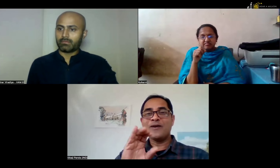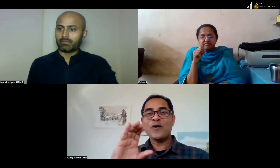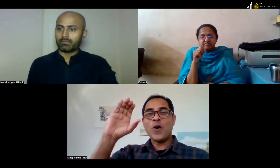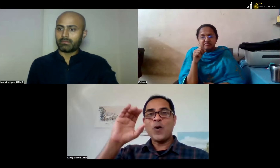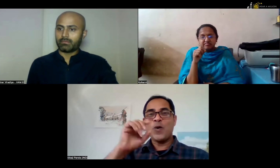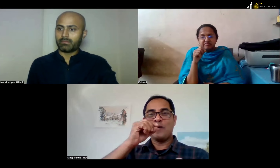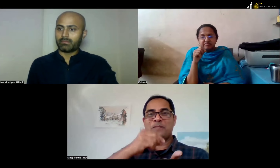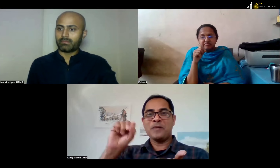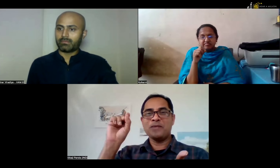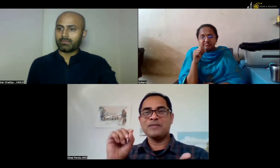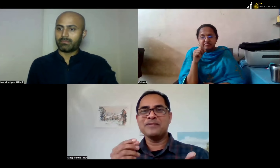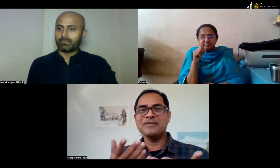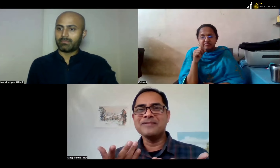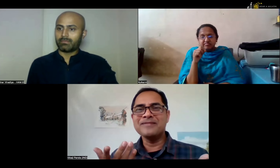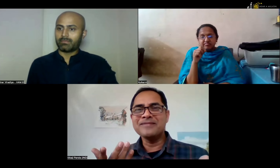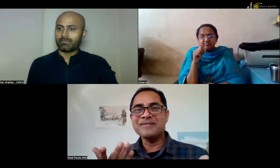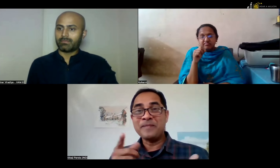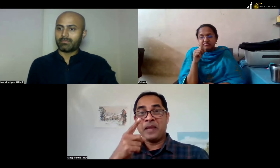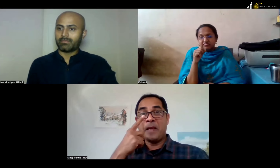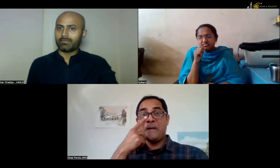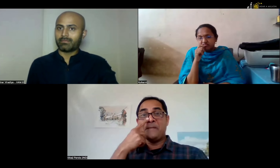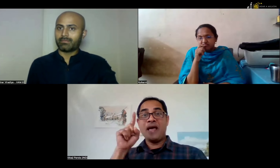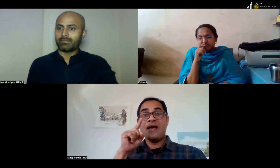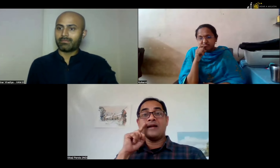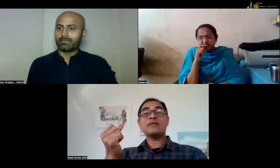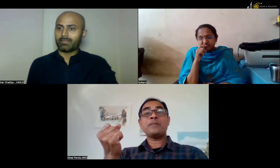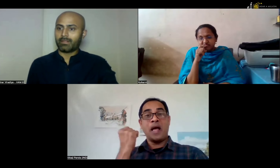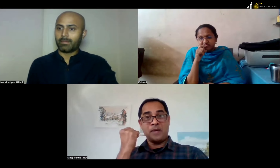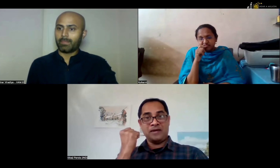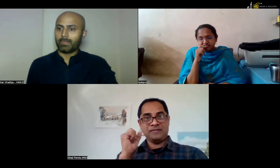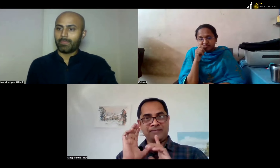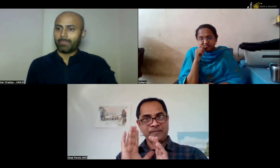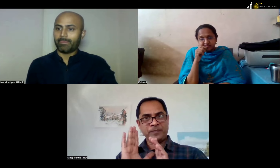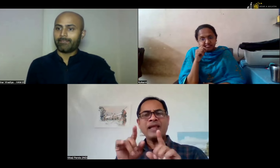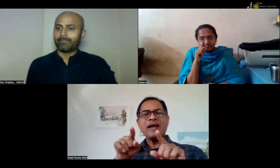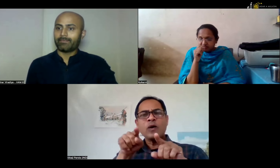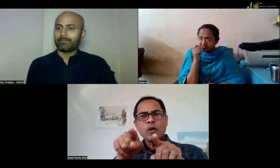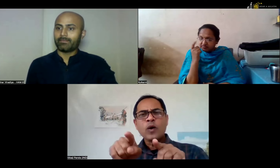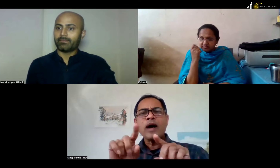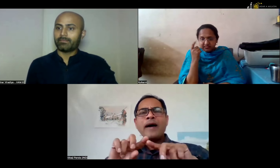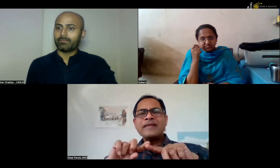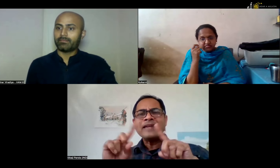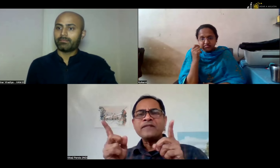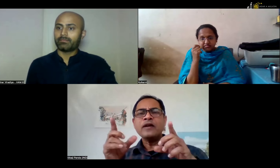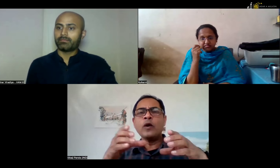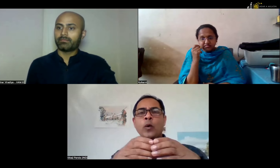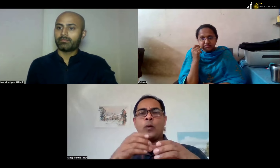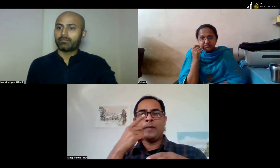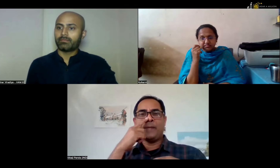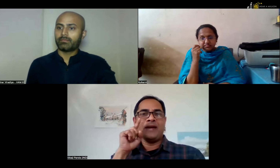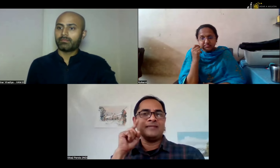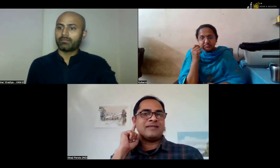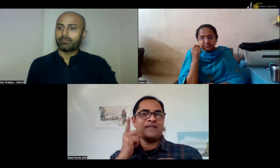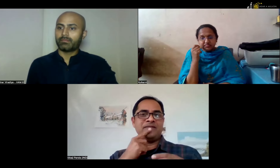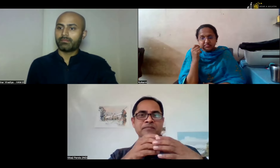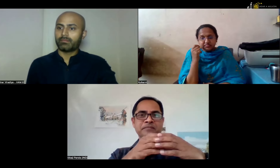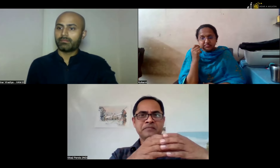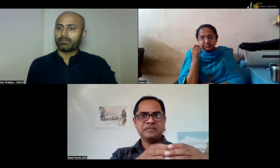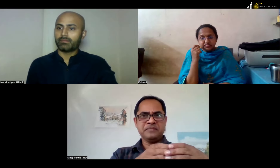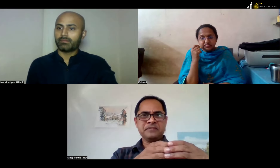found out in the Western countries, and they are approving the budget of 500 crores. The parents, they have the